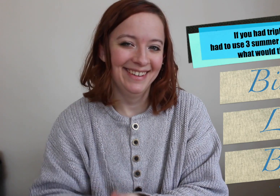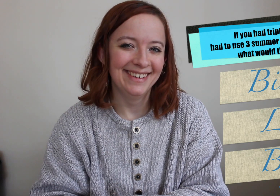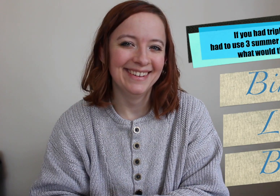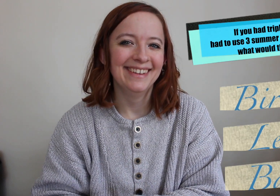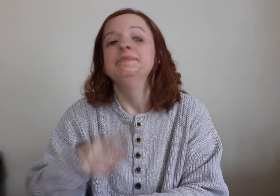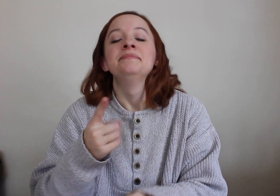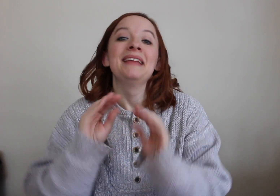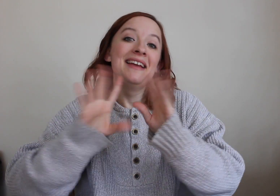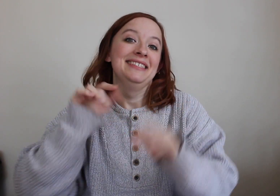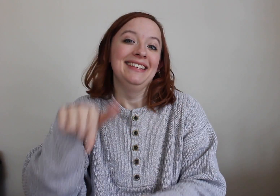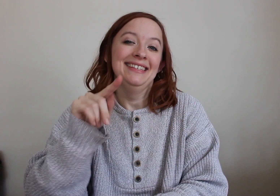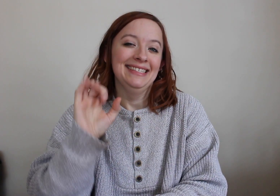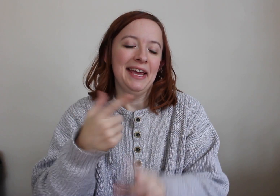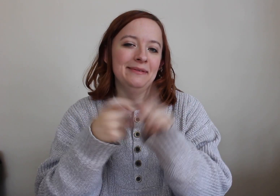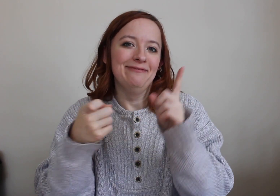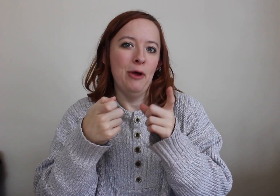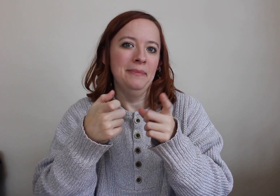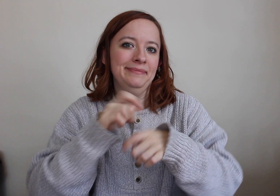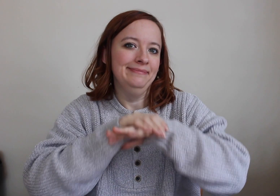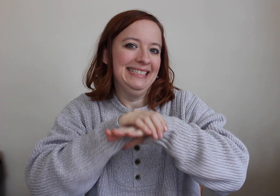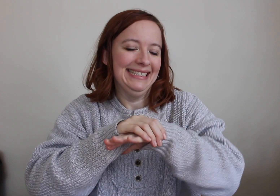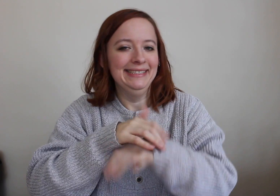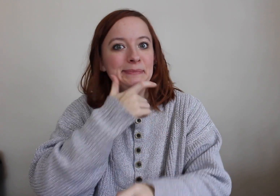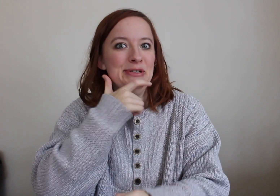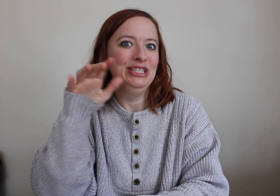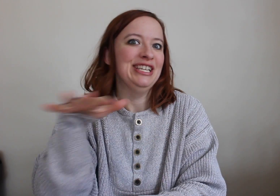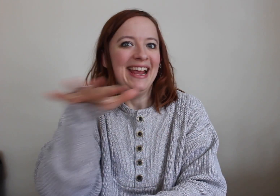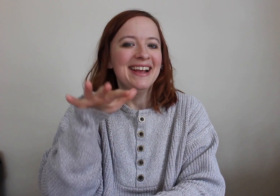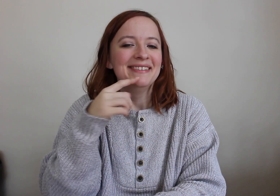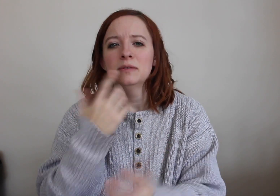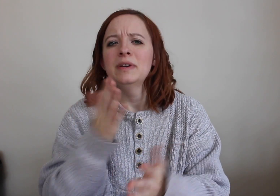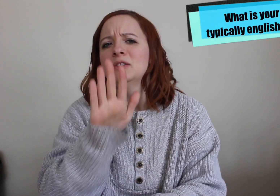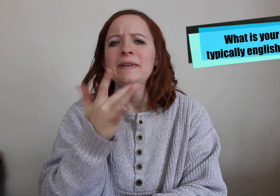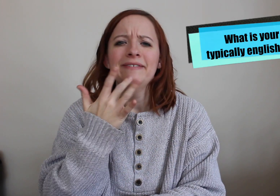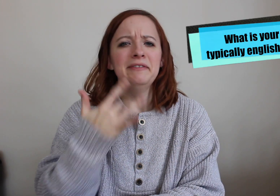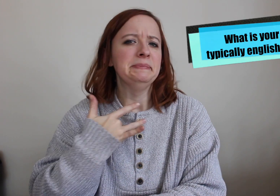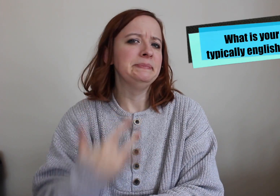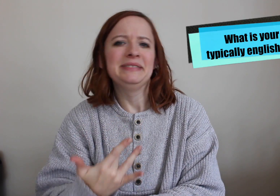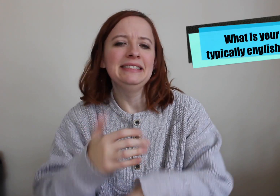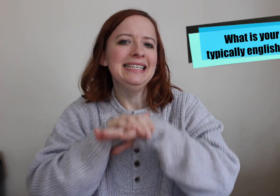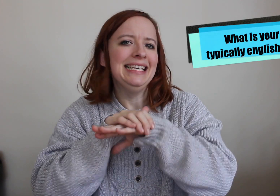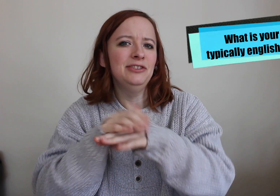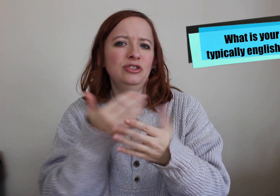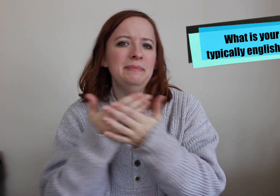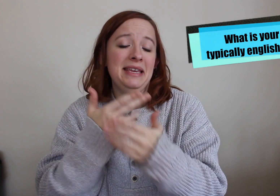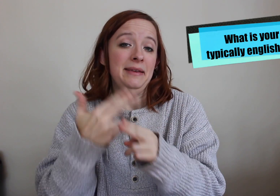the 2 I like most. So this tag is obviously from England, the British area, and it said, what is your favorite typically English